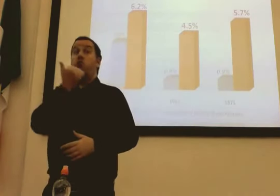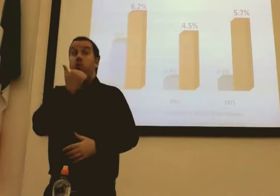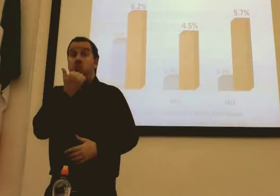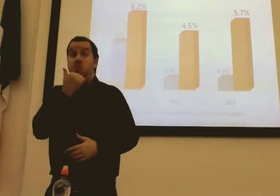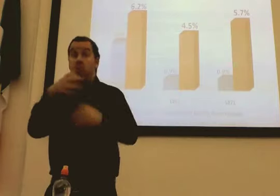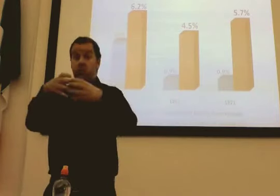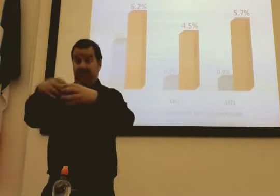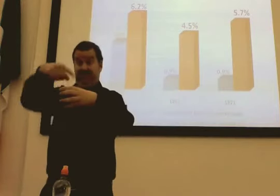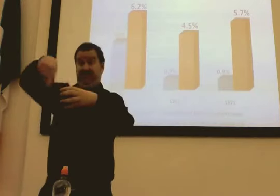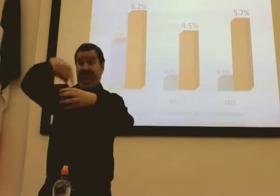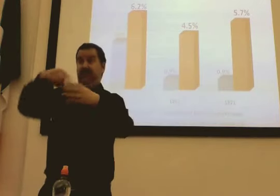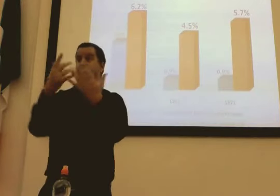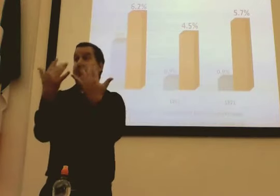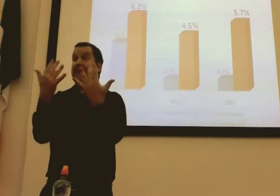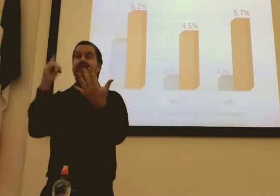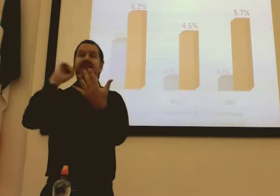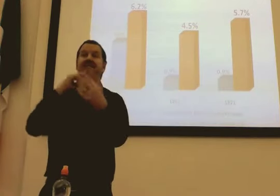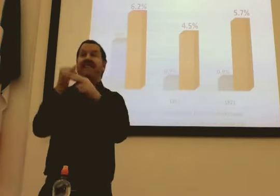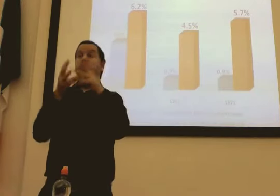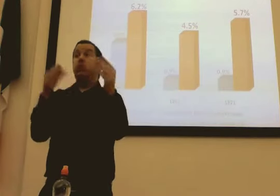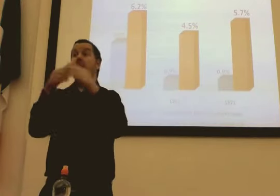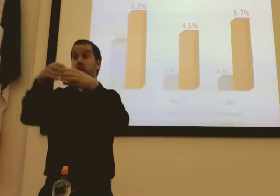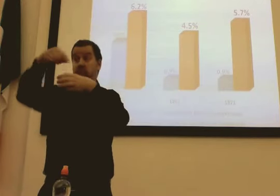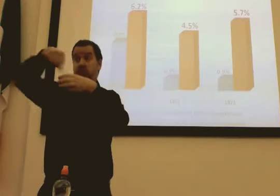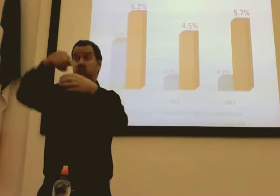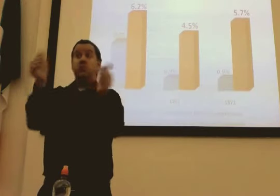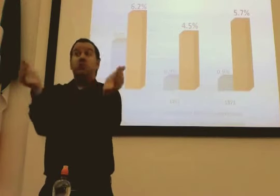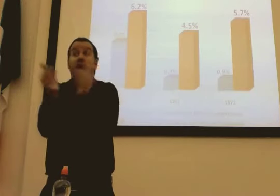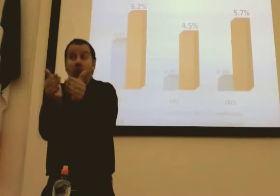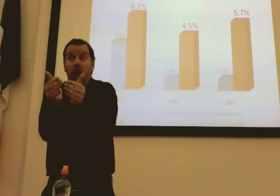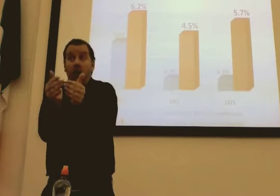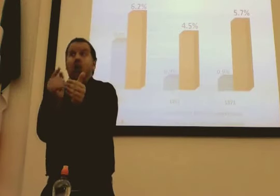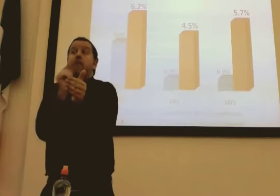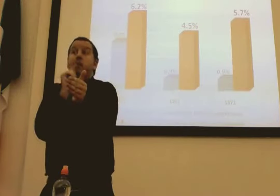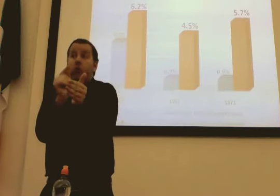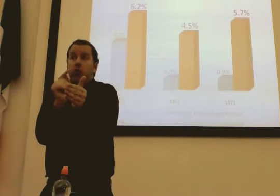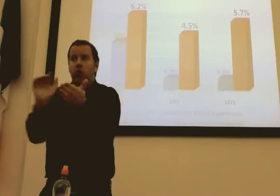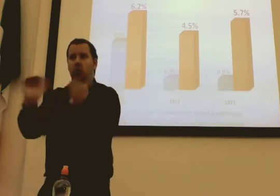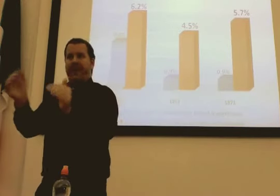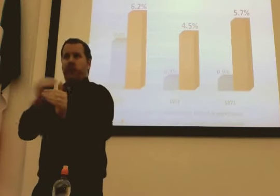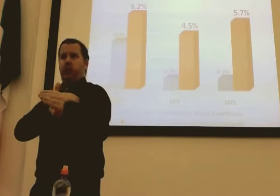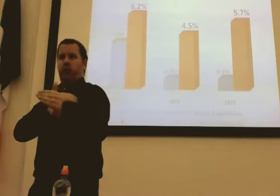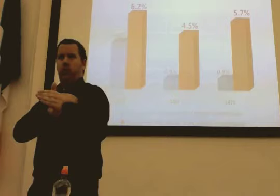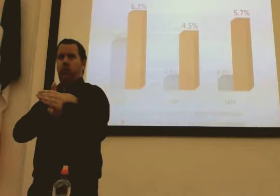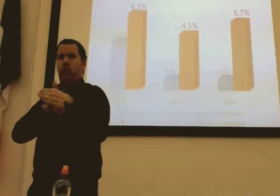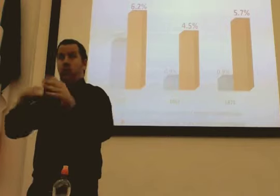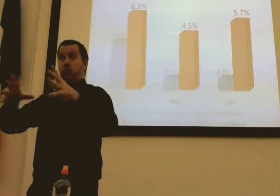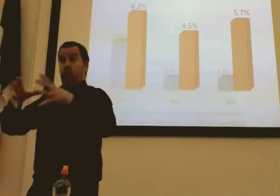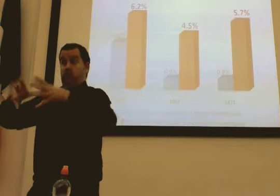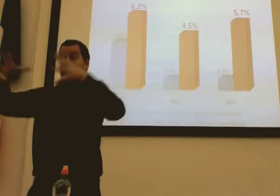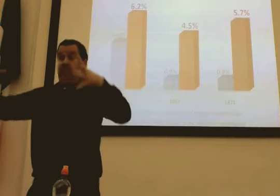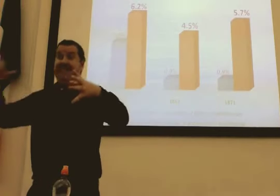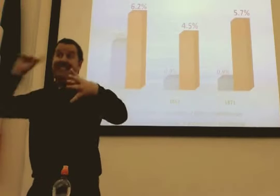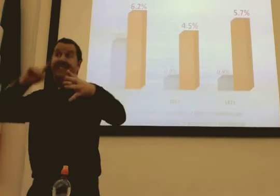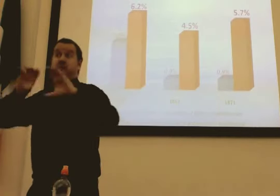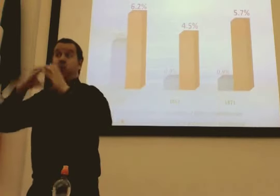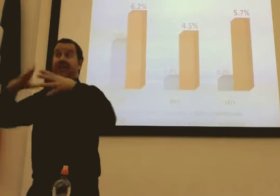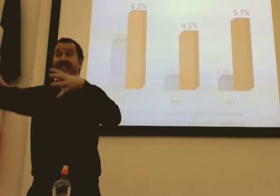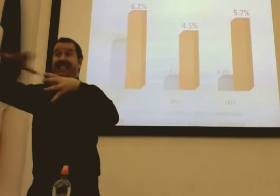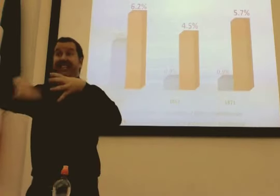if you're deaf. I know the number itself in the workhouse seems small, but if you look at the statistics as opposed to the